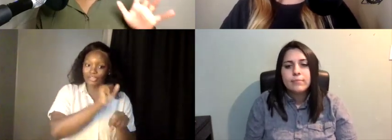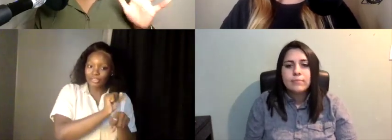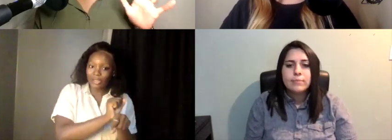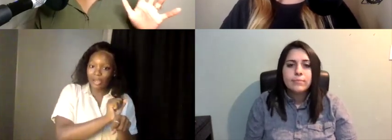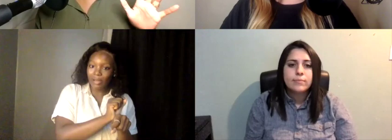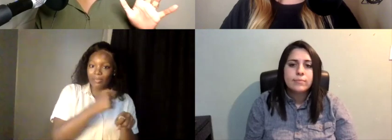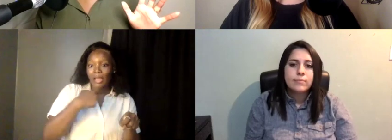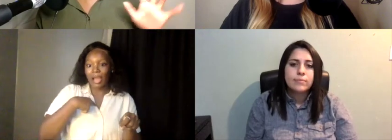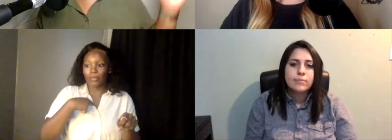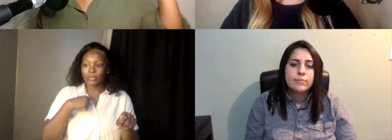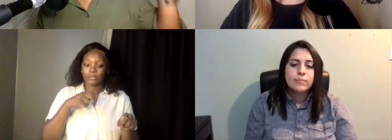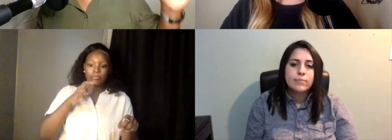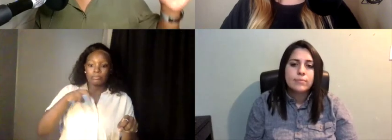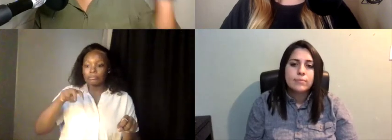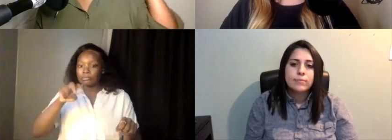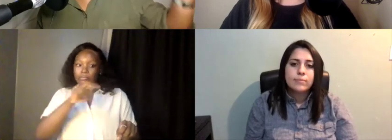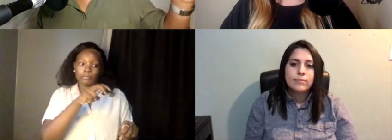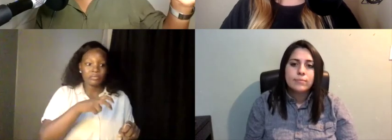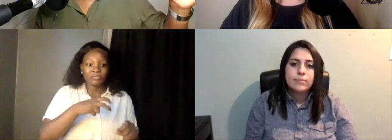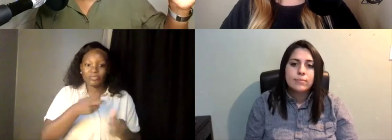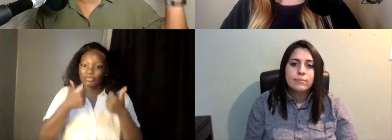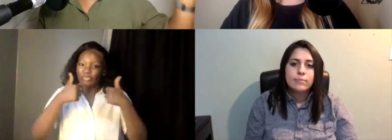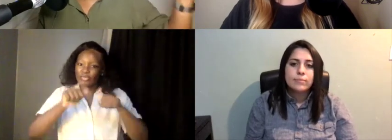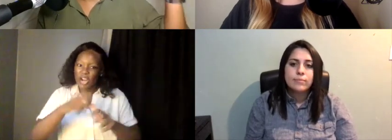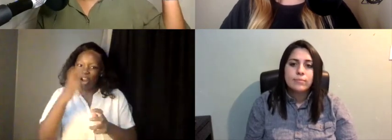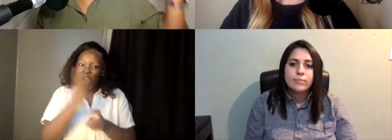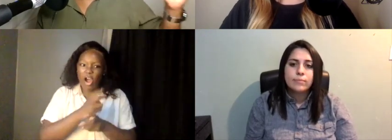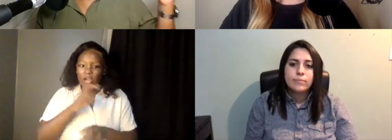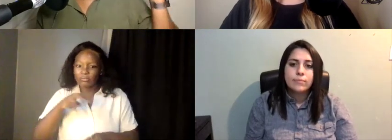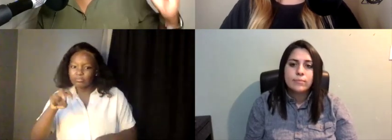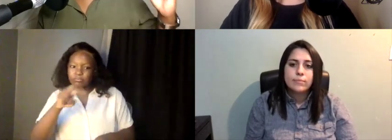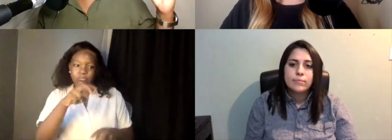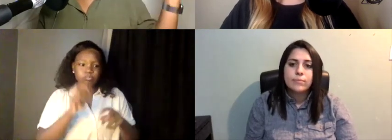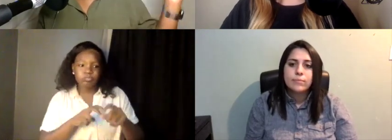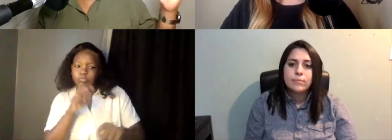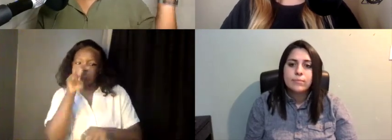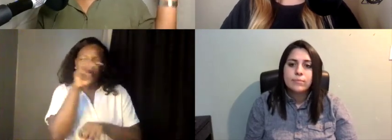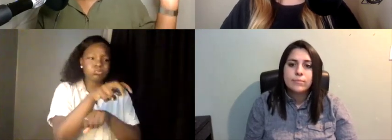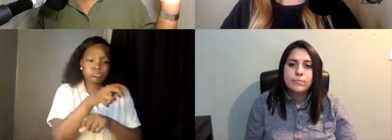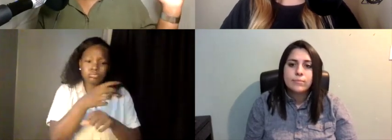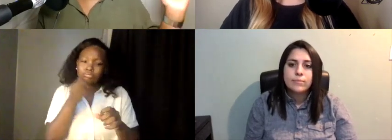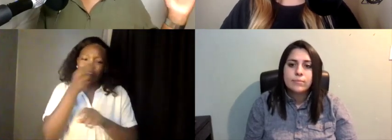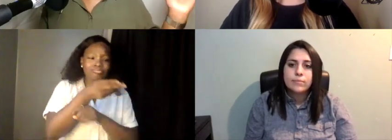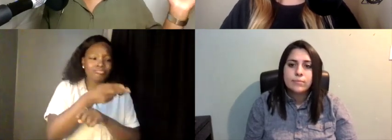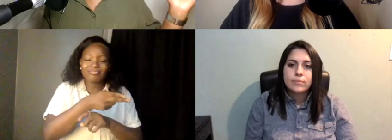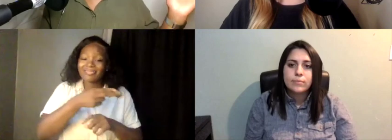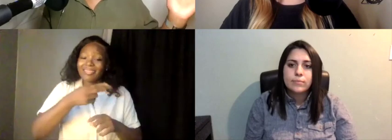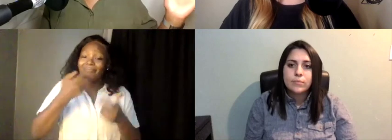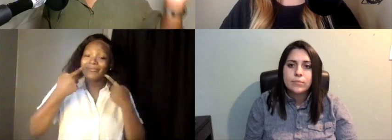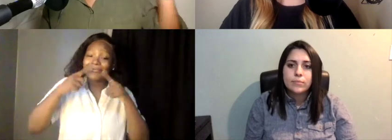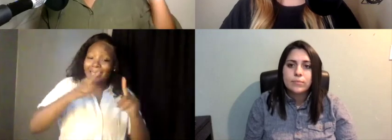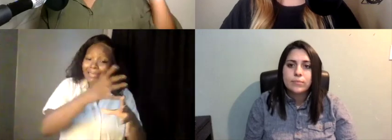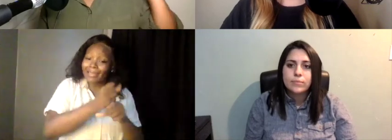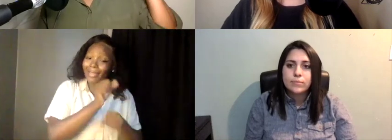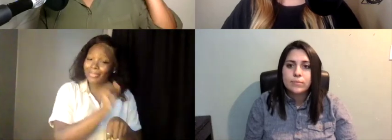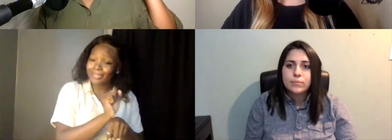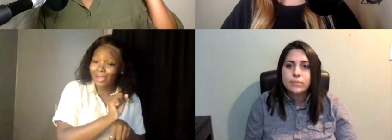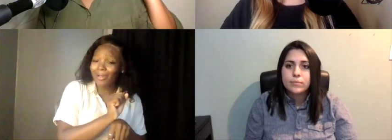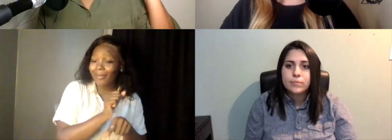and figure it out to only come on, you know, come to the other side and finally, like, get through and break this glass ceiling and all the other bullshit that we tell each other.